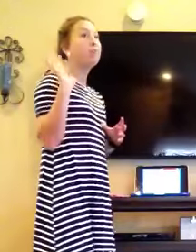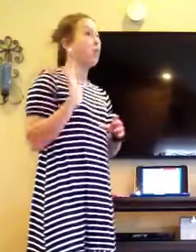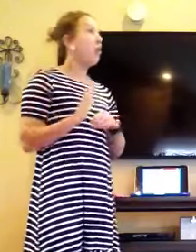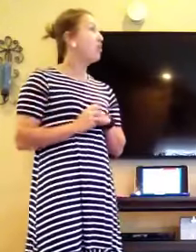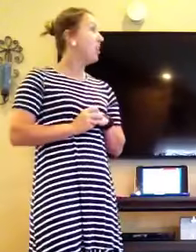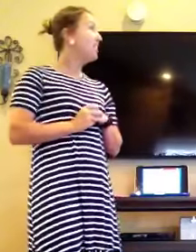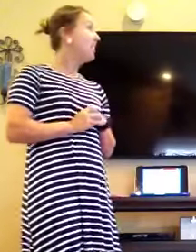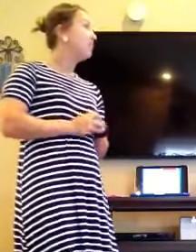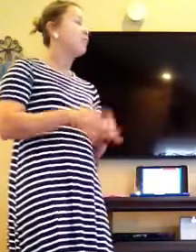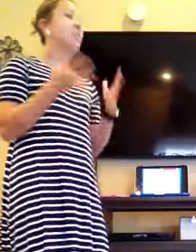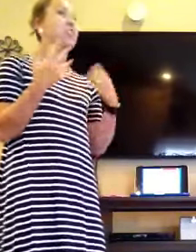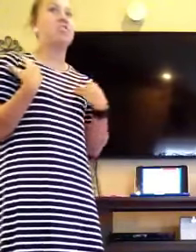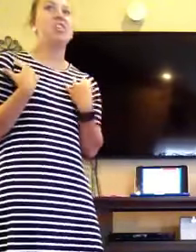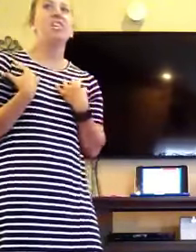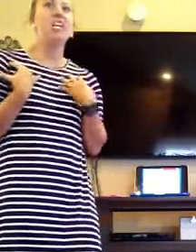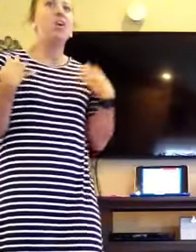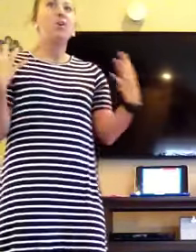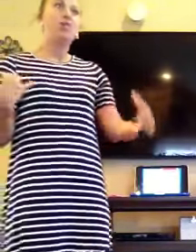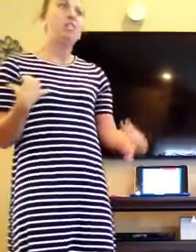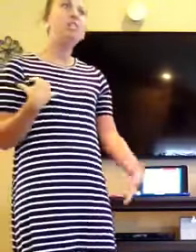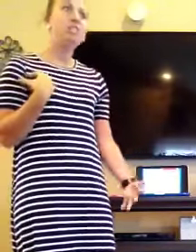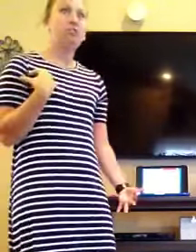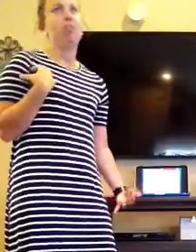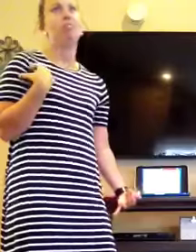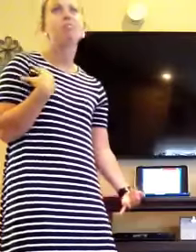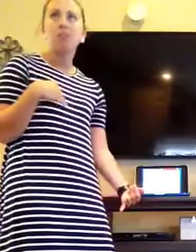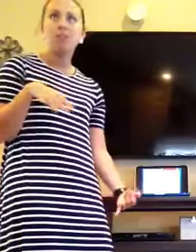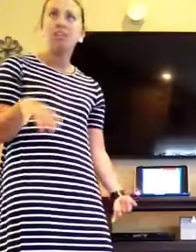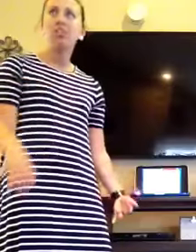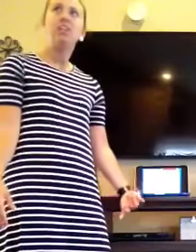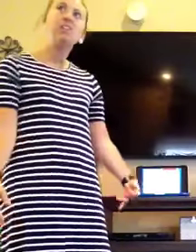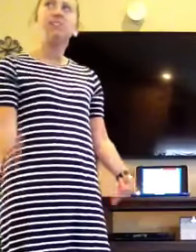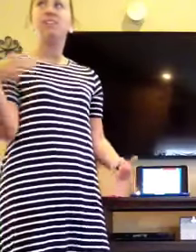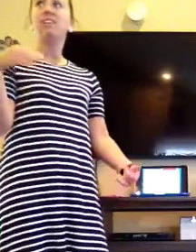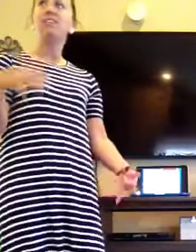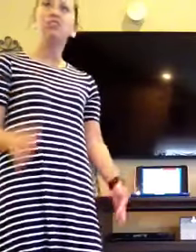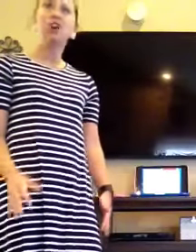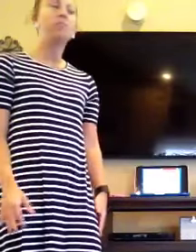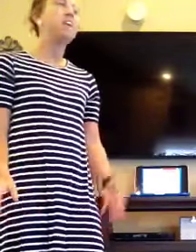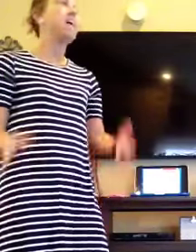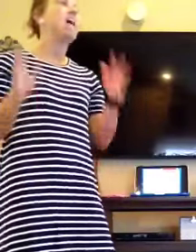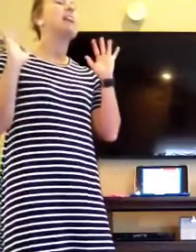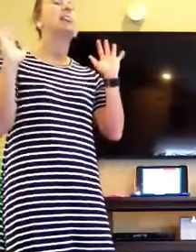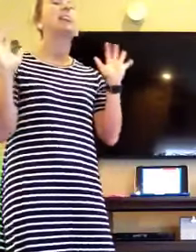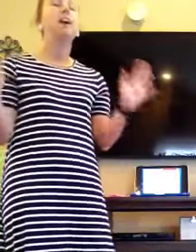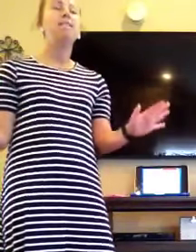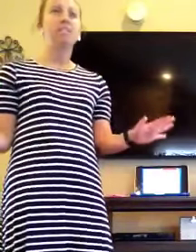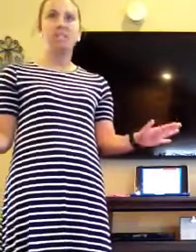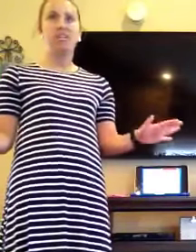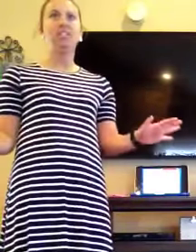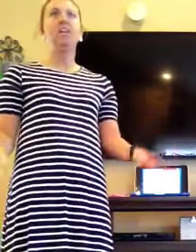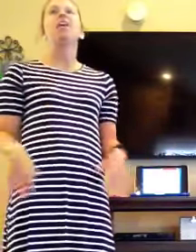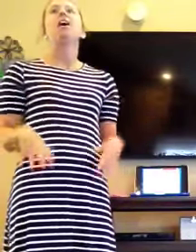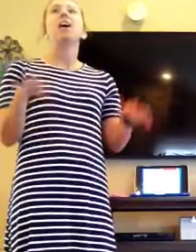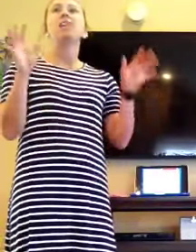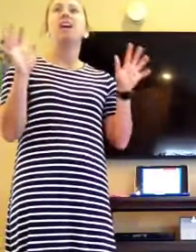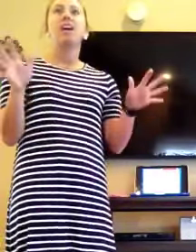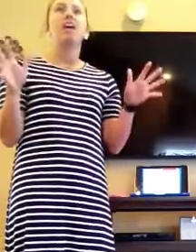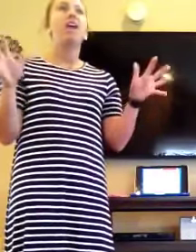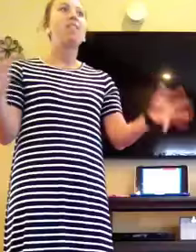for all grade levels. I know you're thinking, she teaches kindergarten and she gives these kids jobs. They love it. And they have a